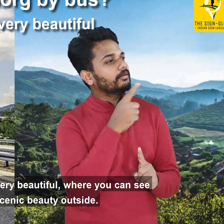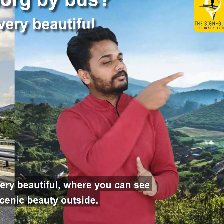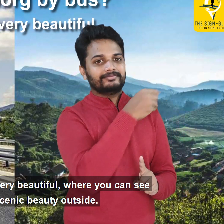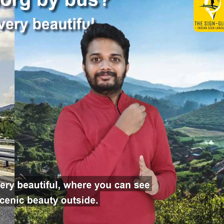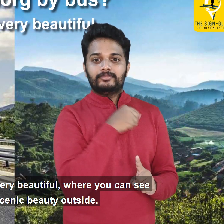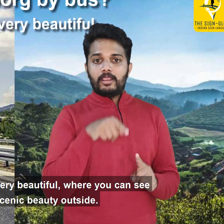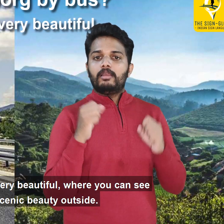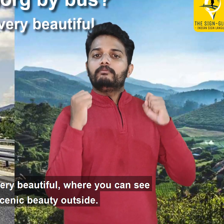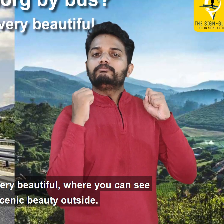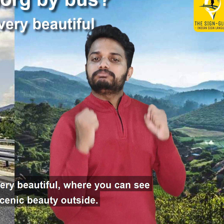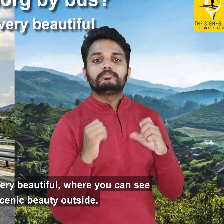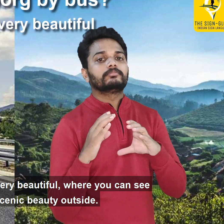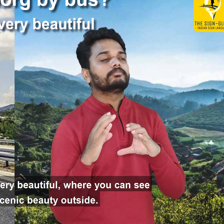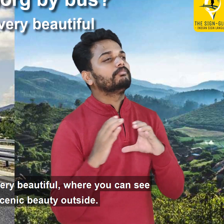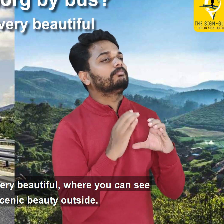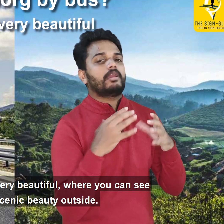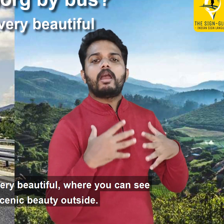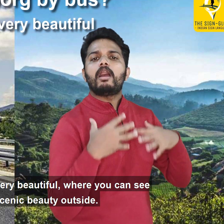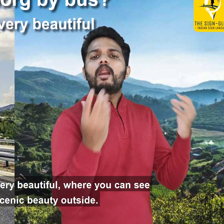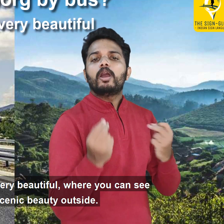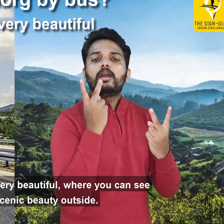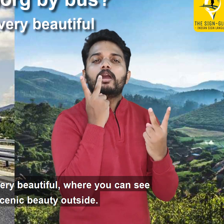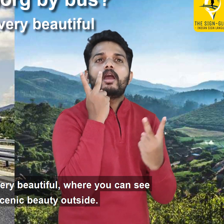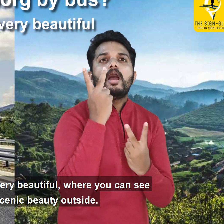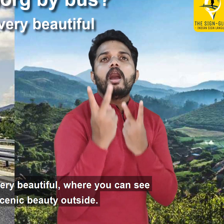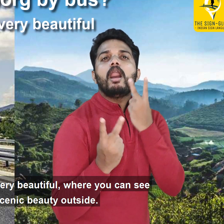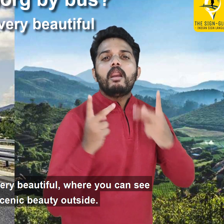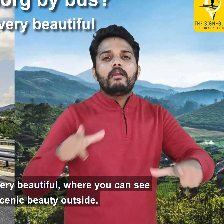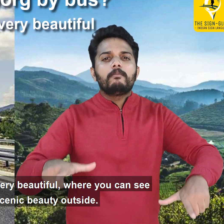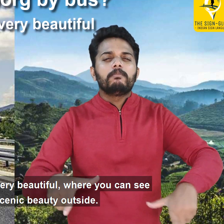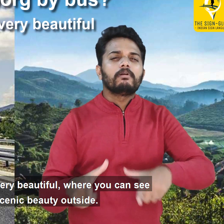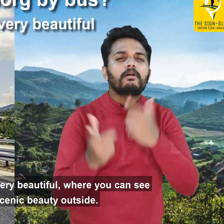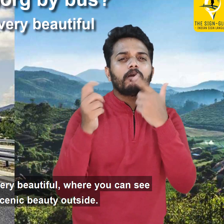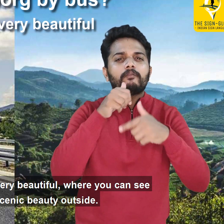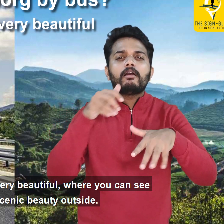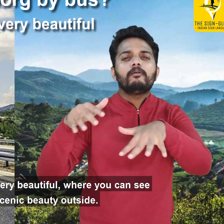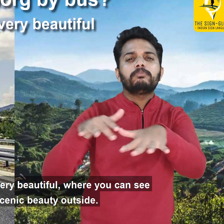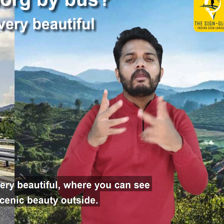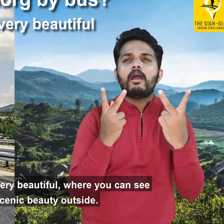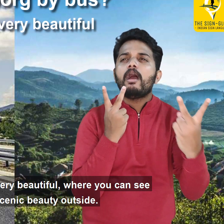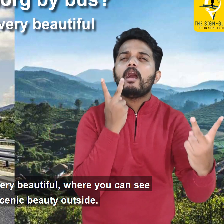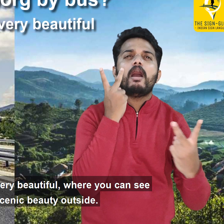The bus trip is very beautiful, where you can see the scenic beauty outside.